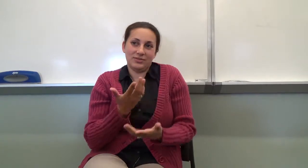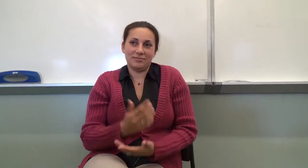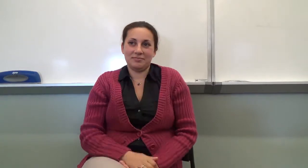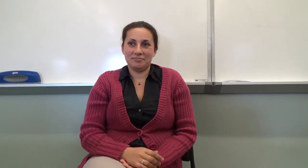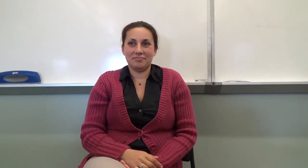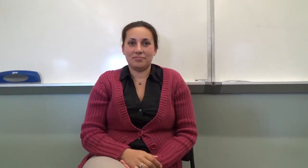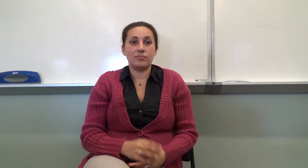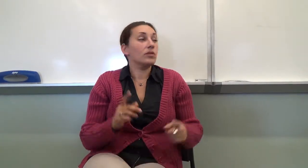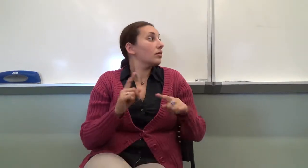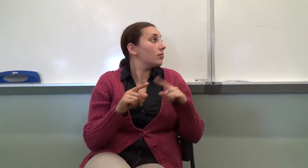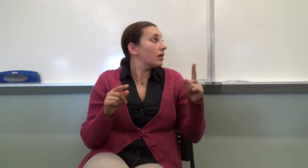complementary.